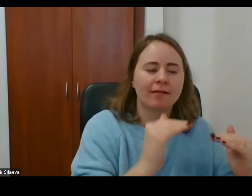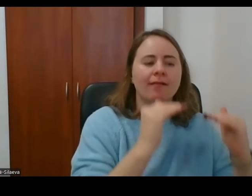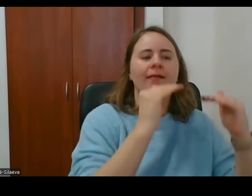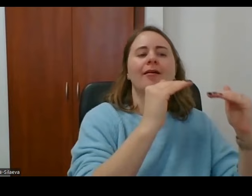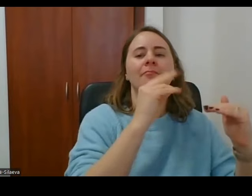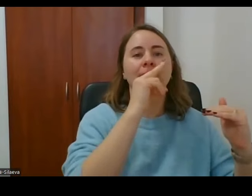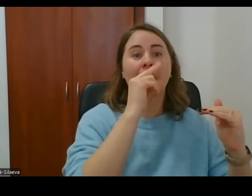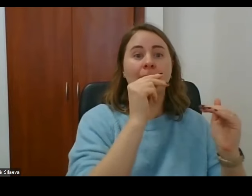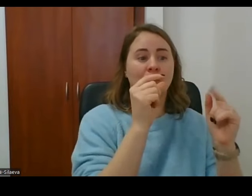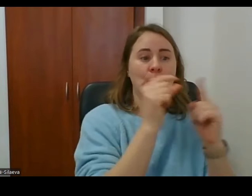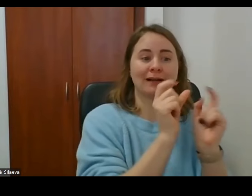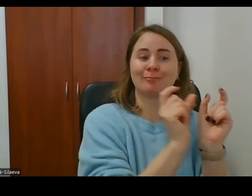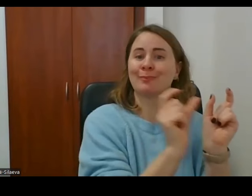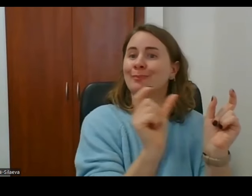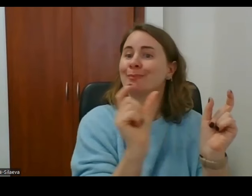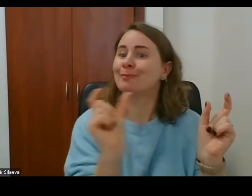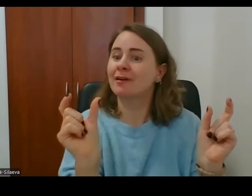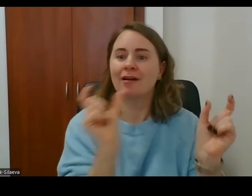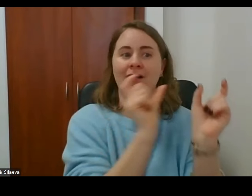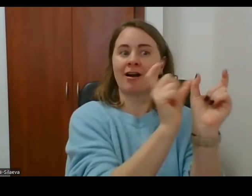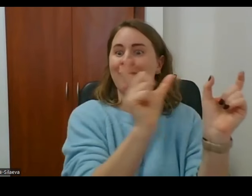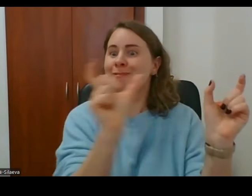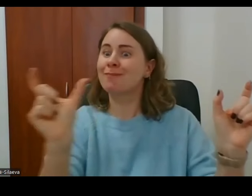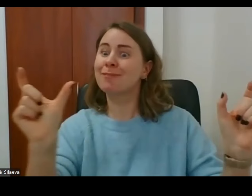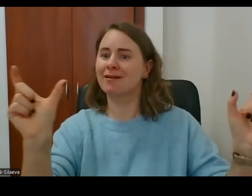access to sign language and